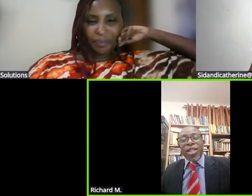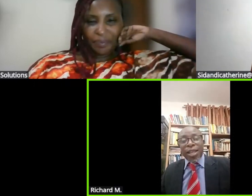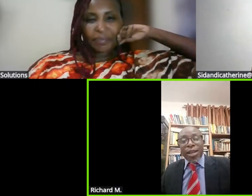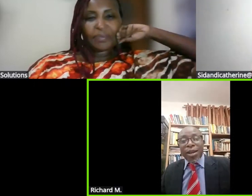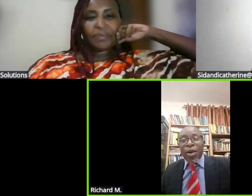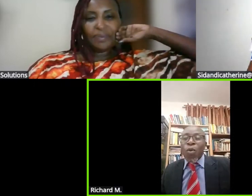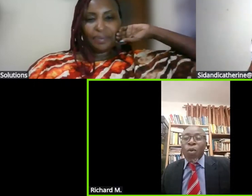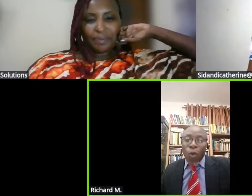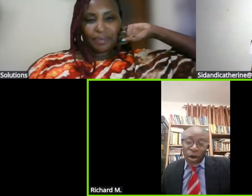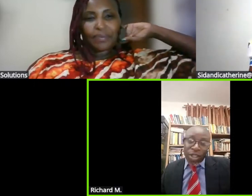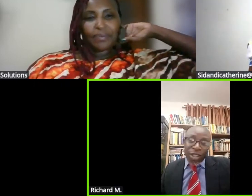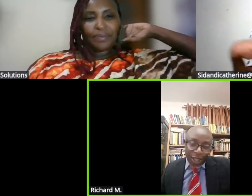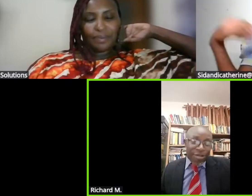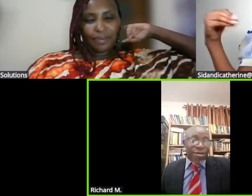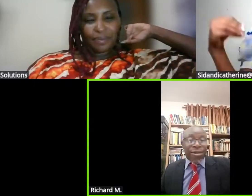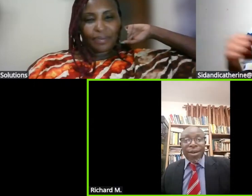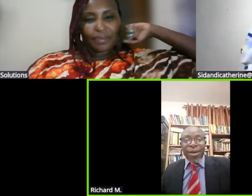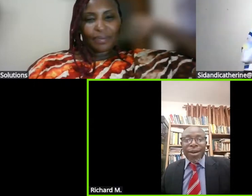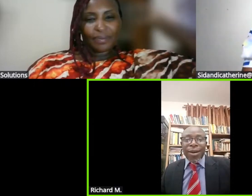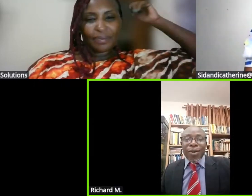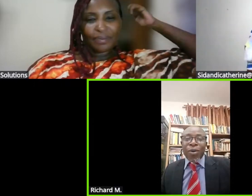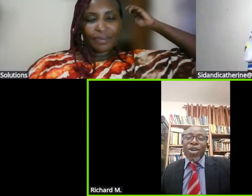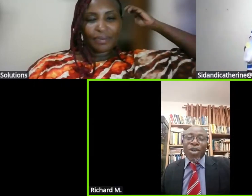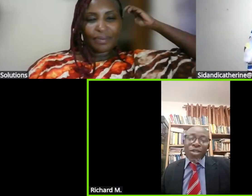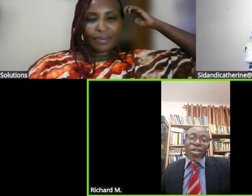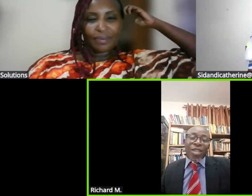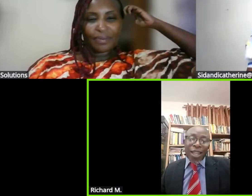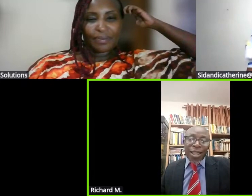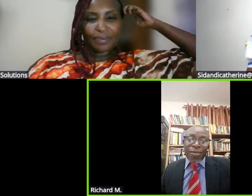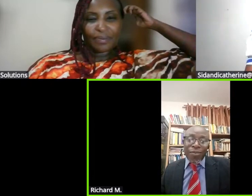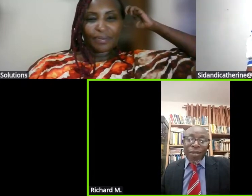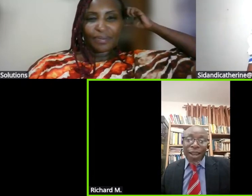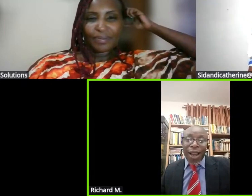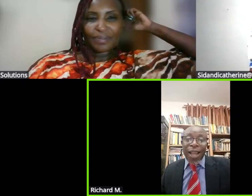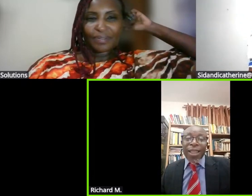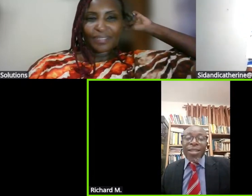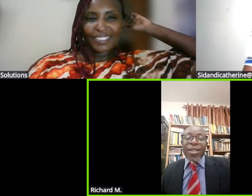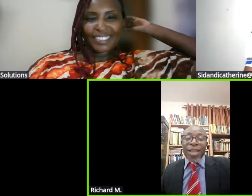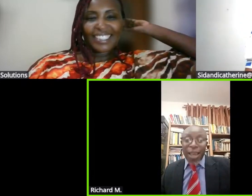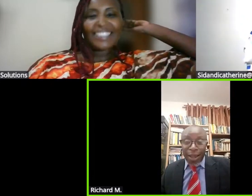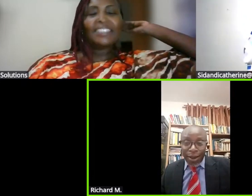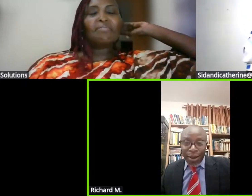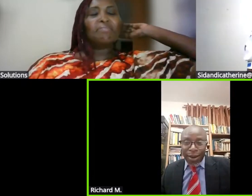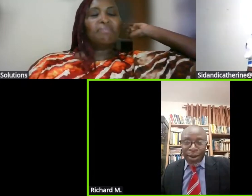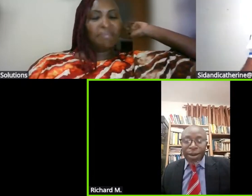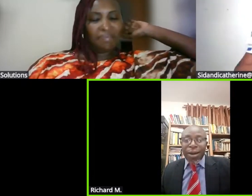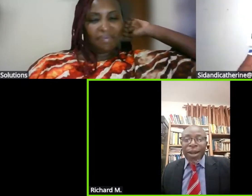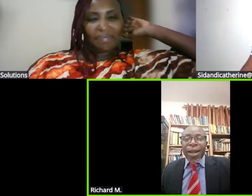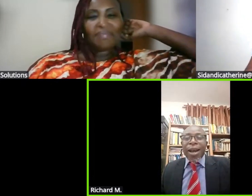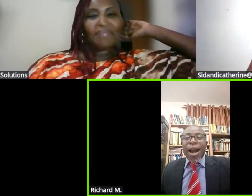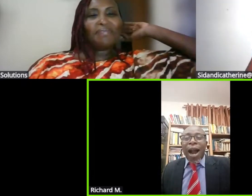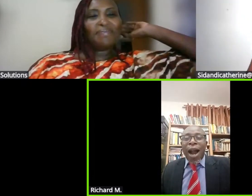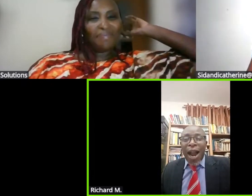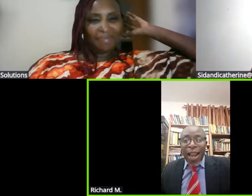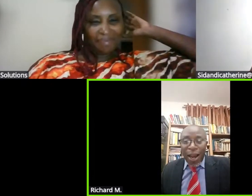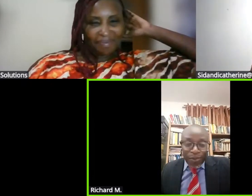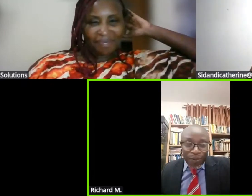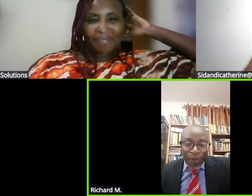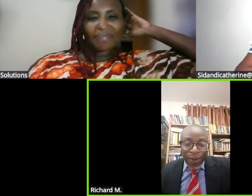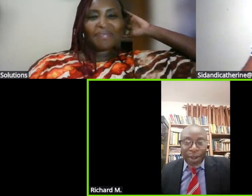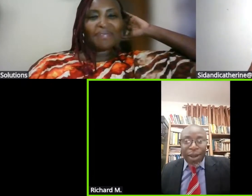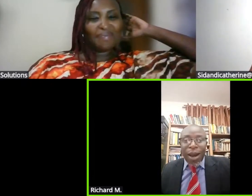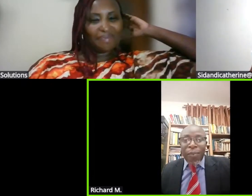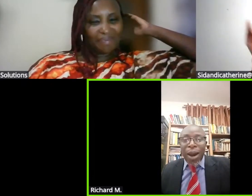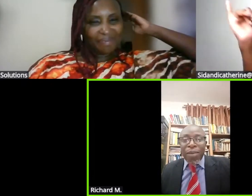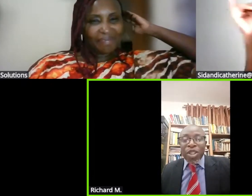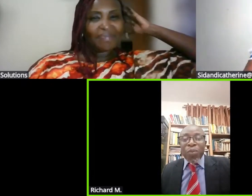CEO said, "What if we don't train them and they stay?" I